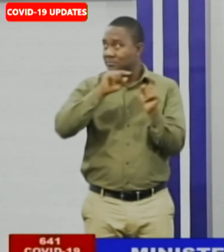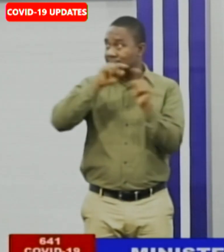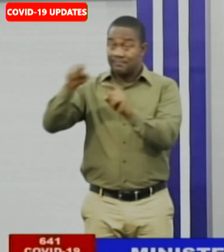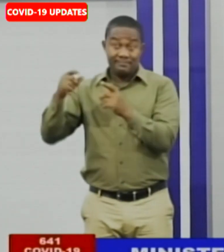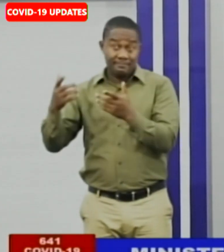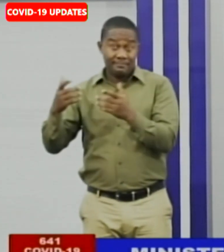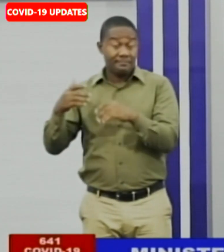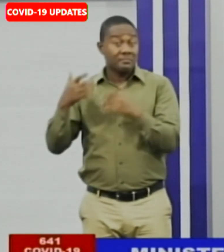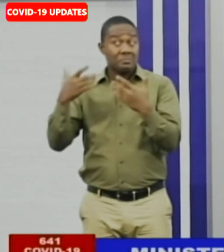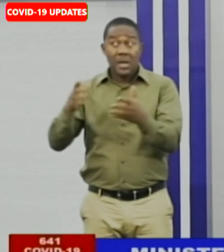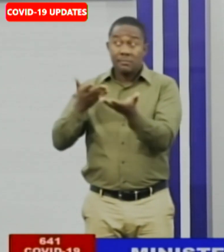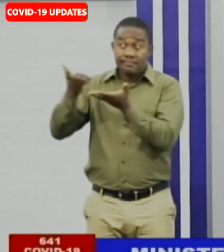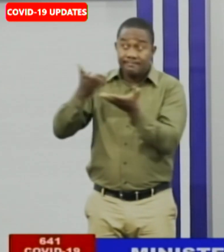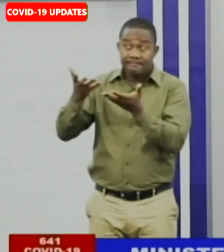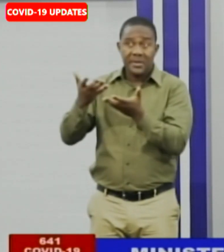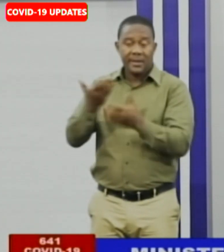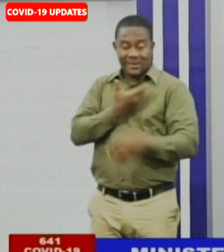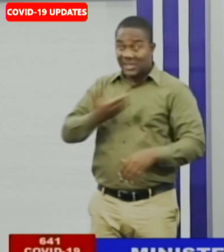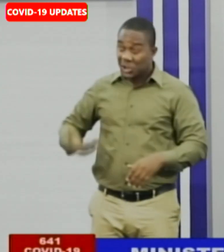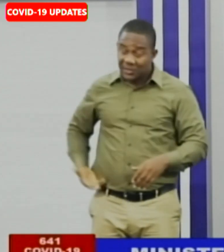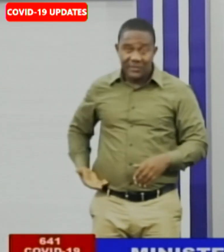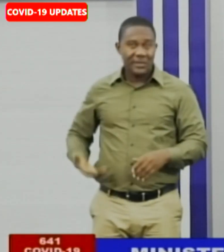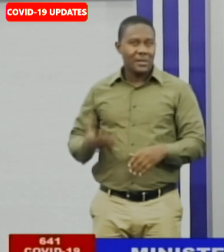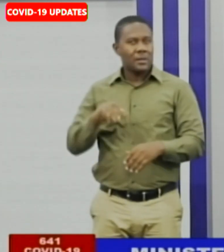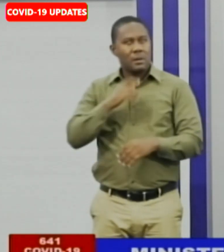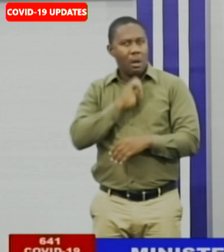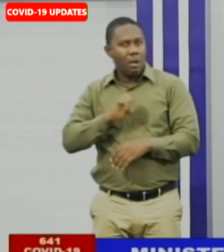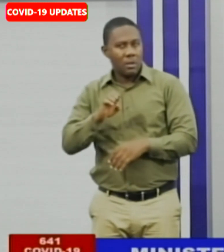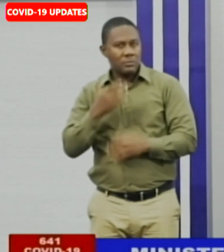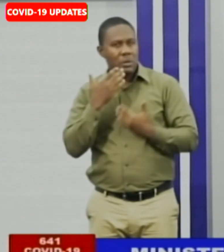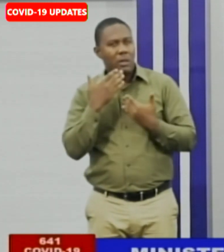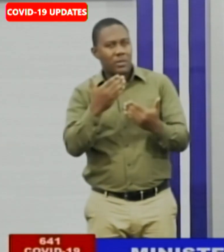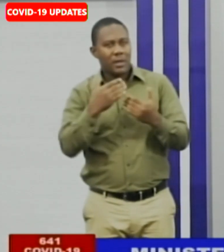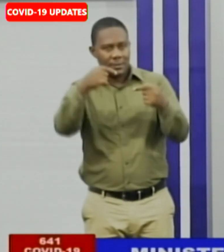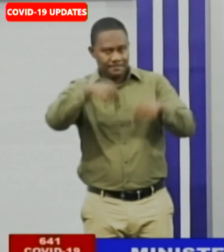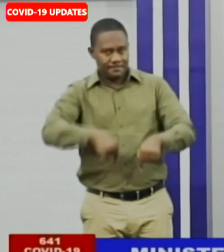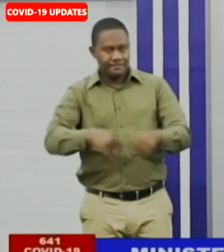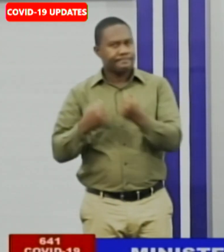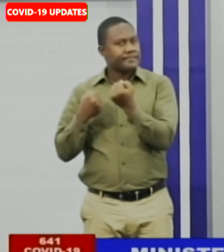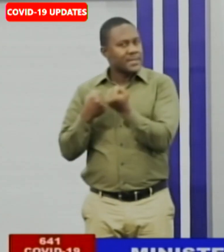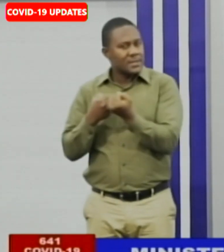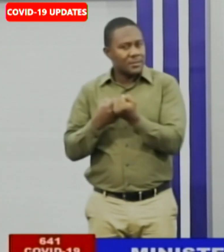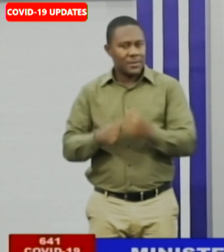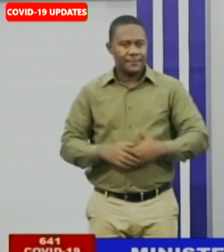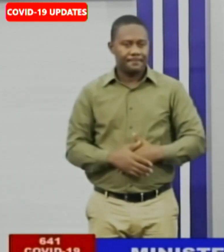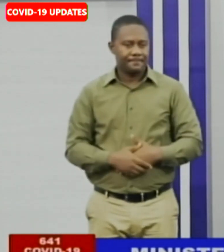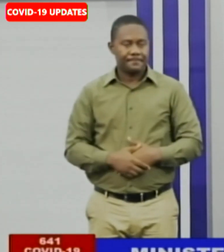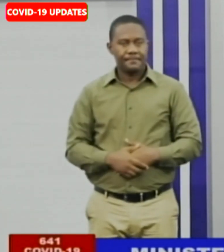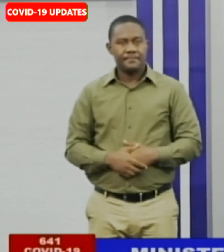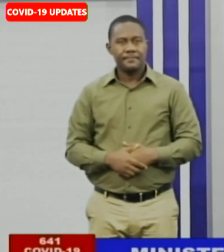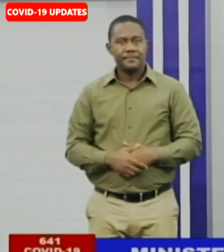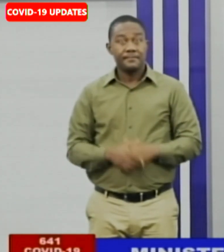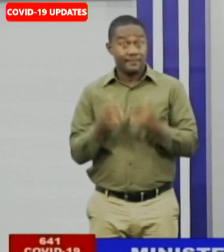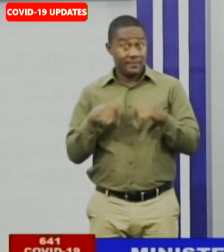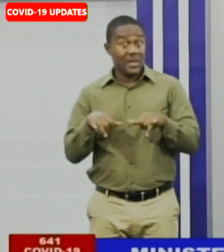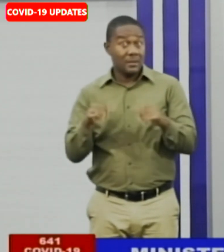with traditional and other leaders in that community. So Kurt, we are very grateful for the leadership and the support of the Ghana Football Association. Now still dealing